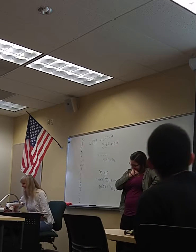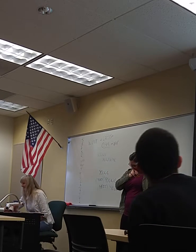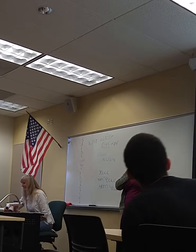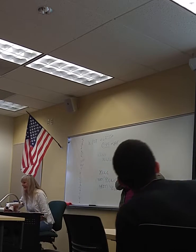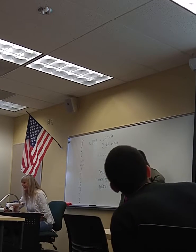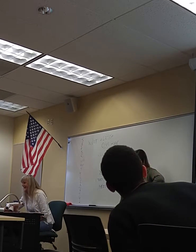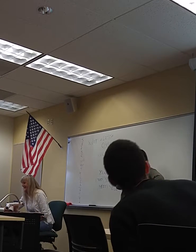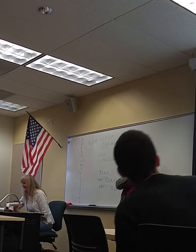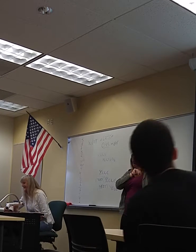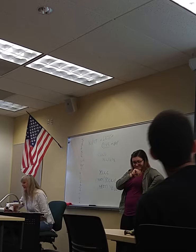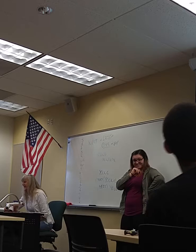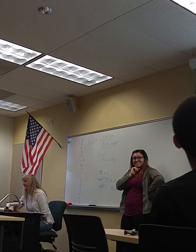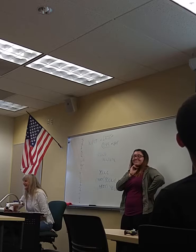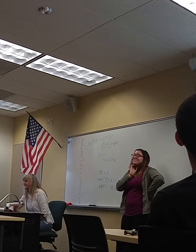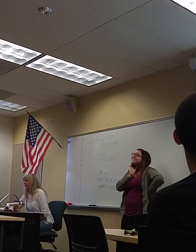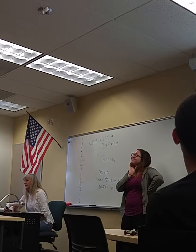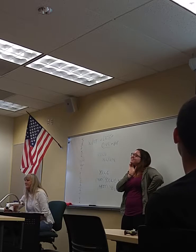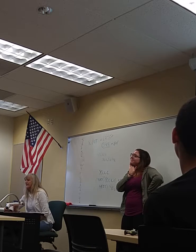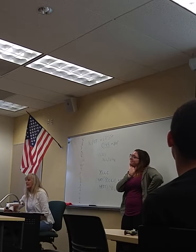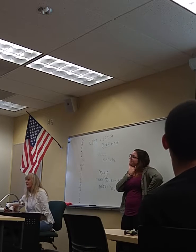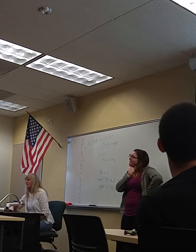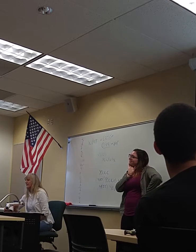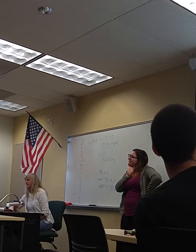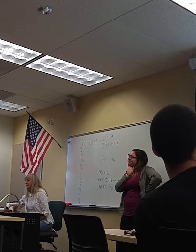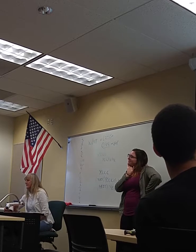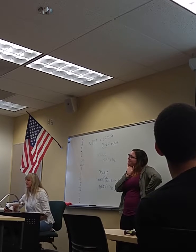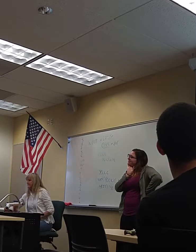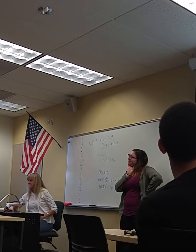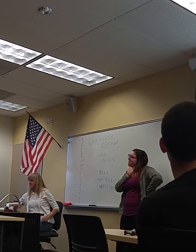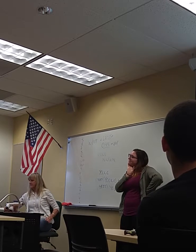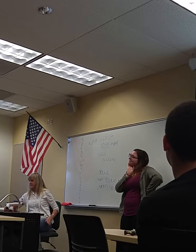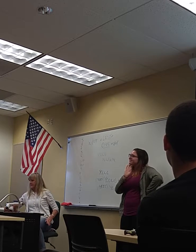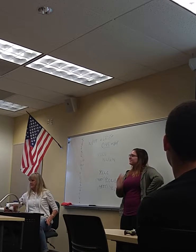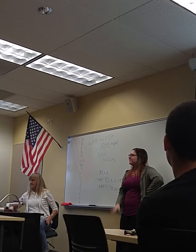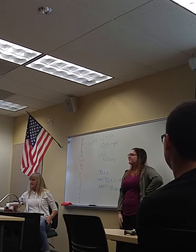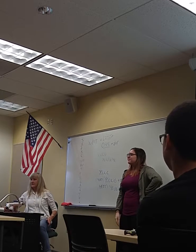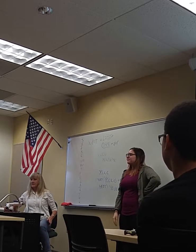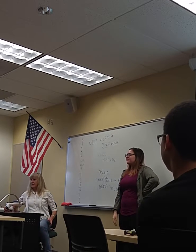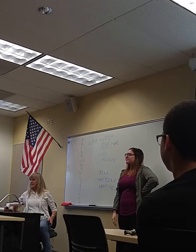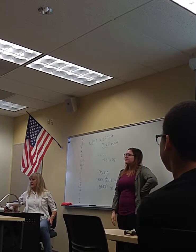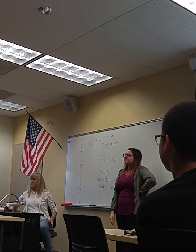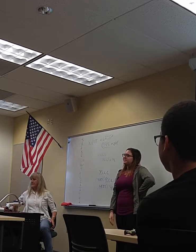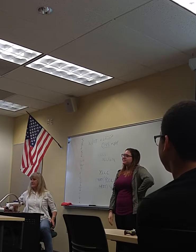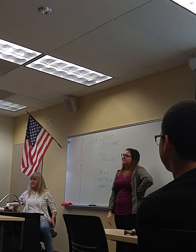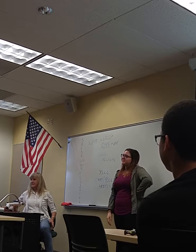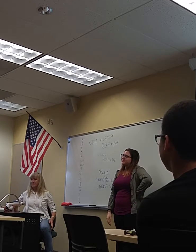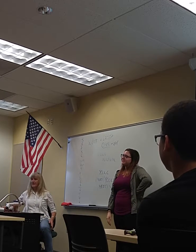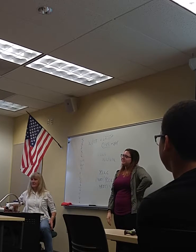M-E-L-A-N-I-N, melanin, not like watermelon. Oh, Am I there? 12.